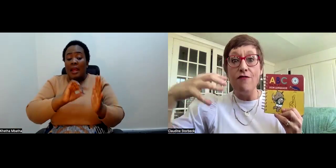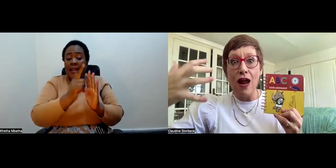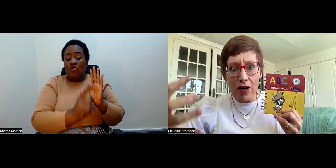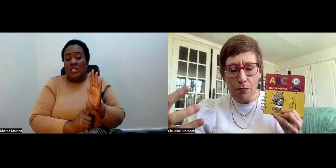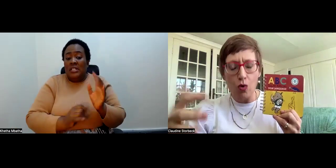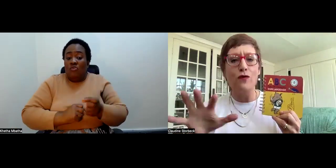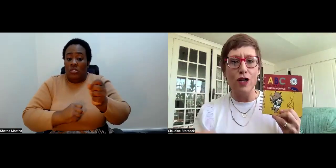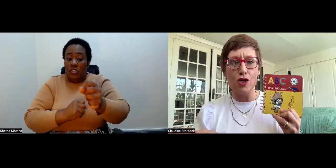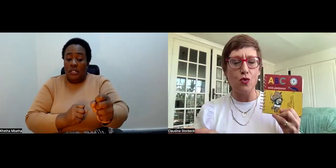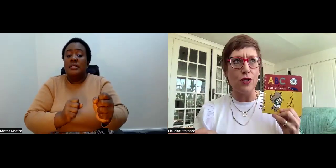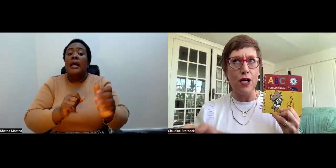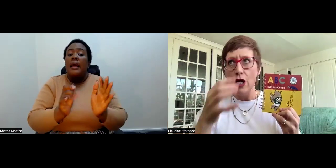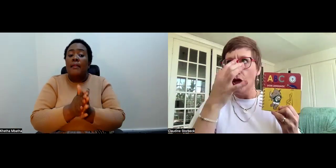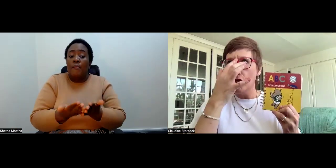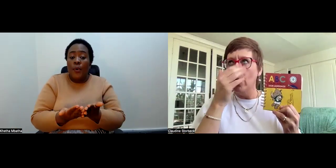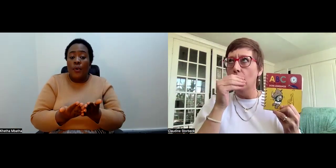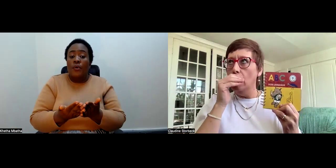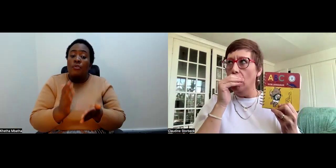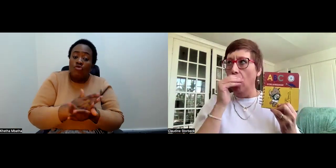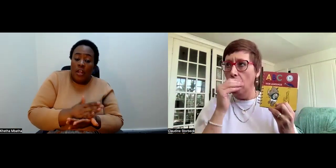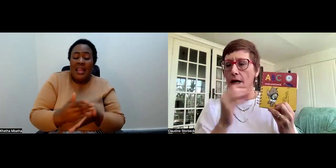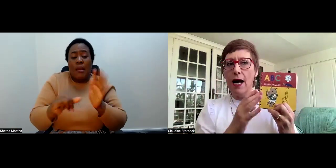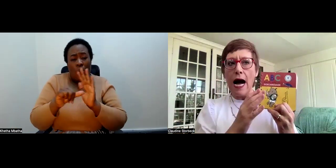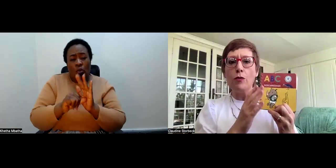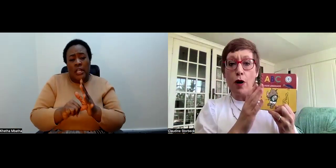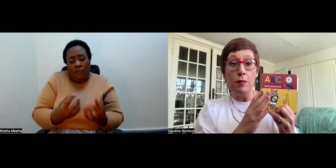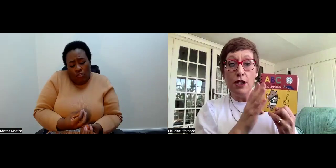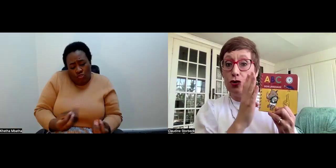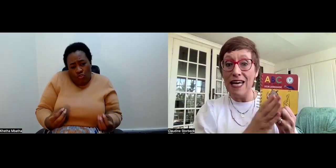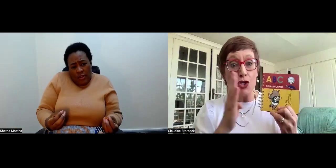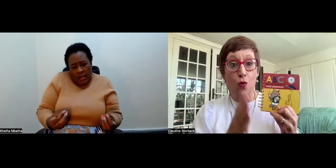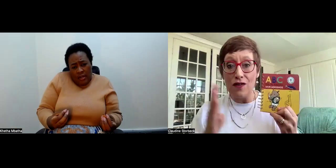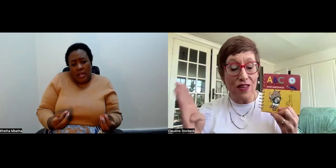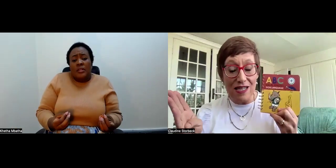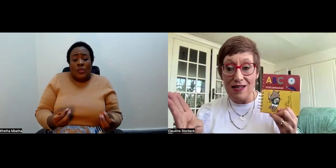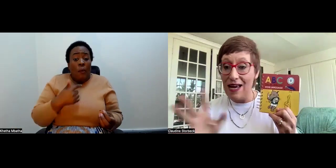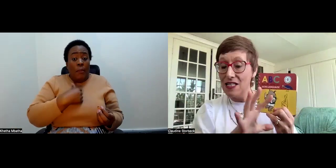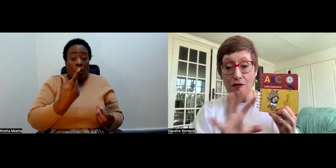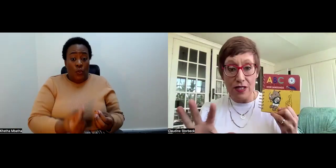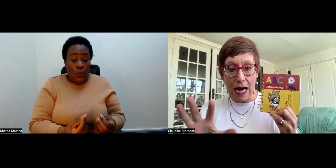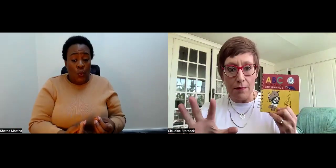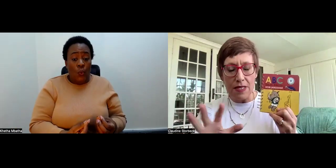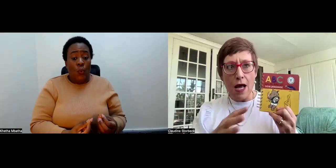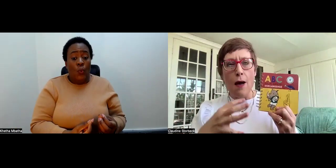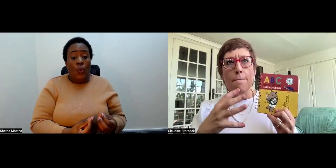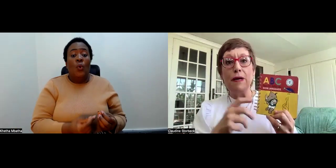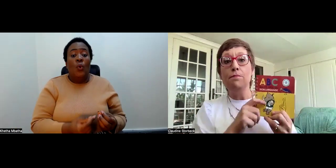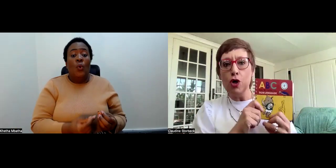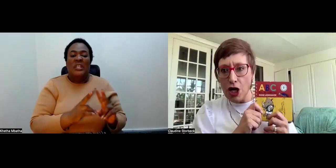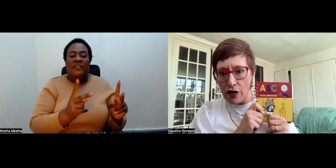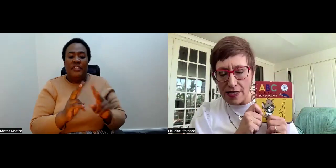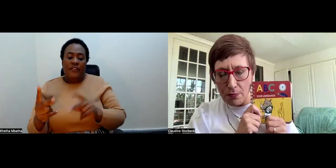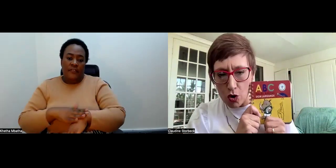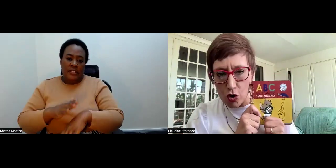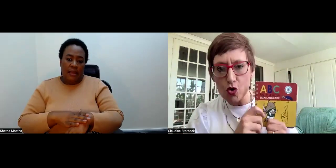sharing, very important for little children. So I would probably do each one of these at different times, but